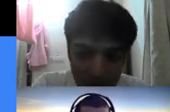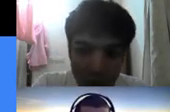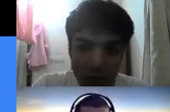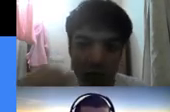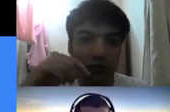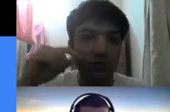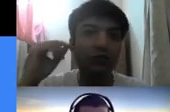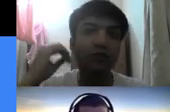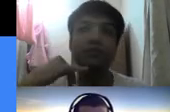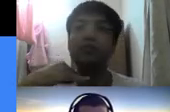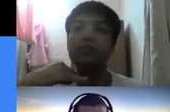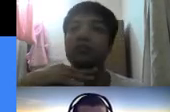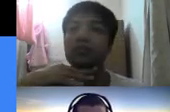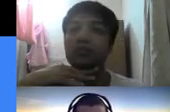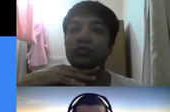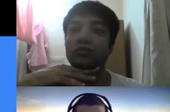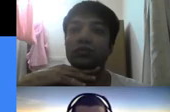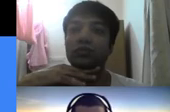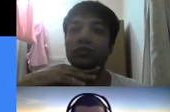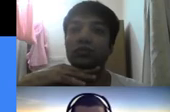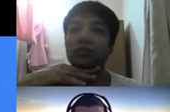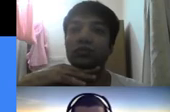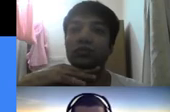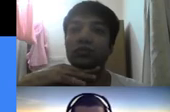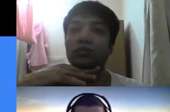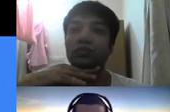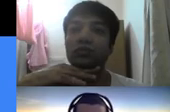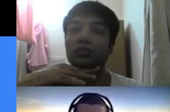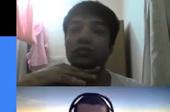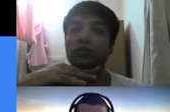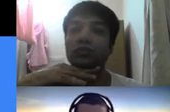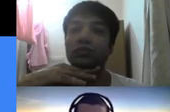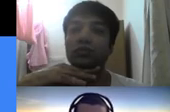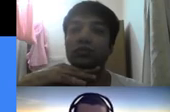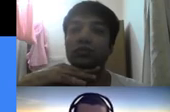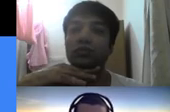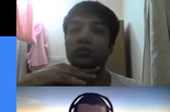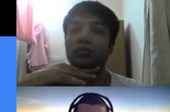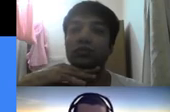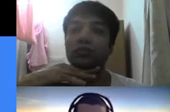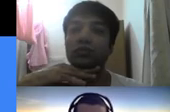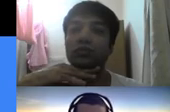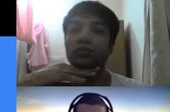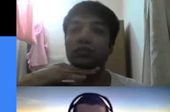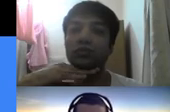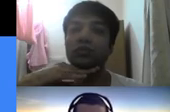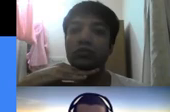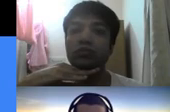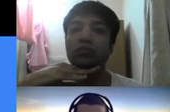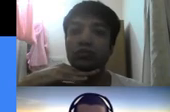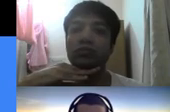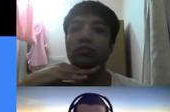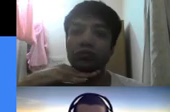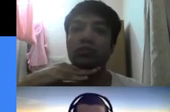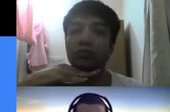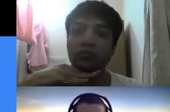Yeah, Thank you so Rahul. much for the insight about the gender thing. I didn't know at all. I would really like to read more